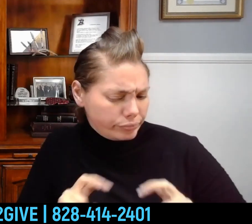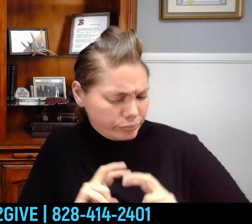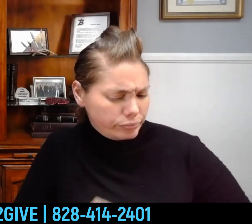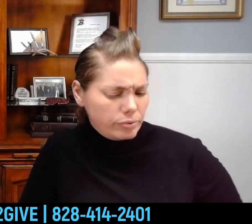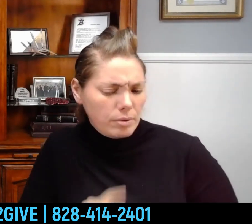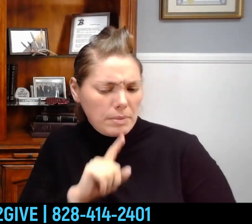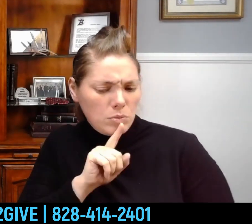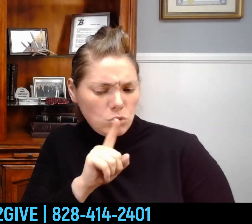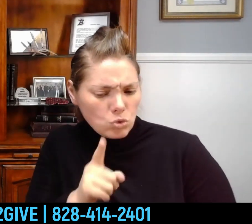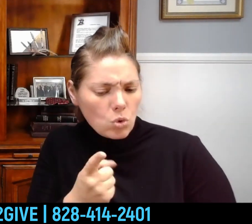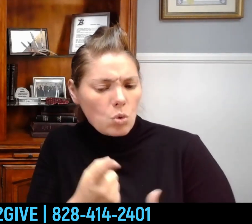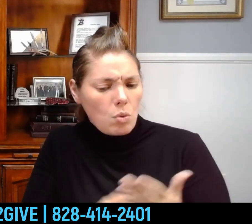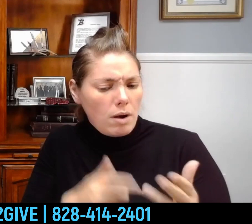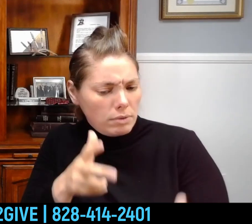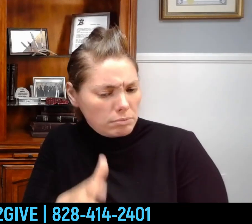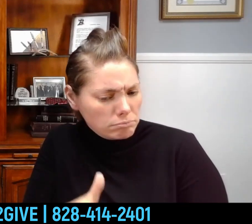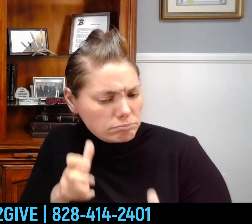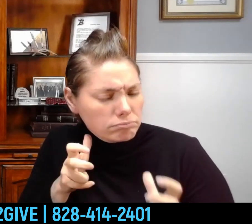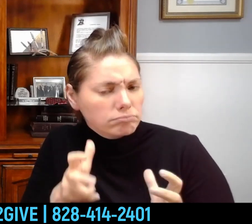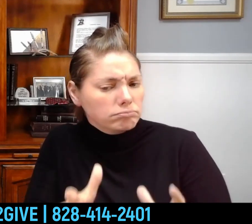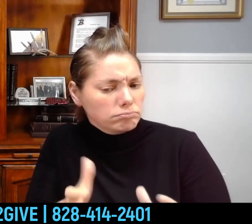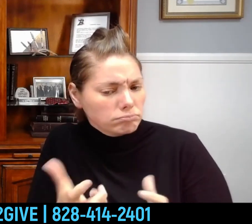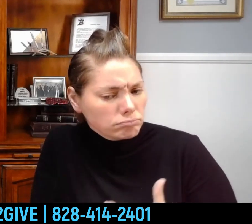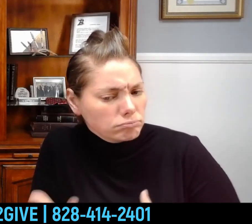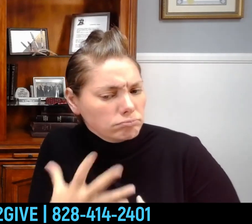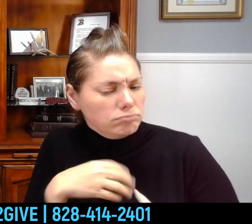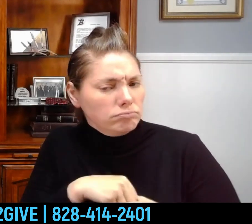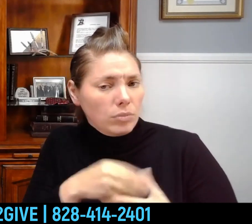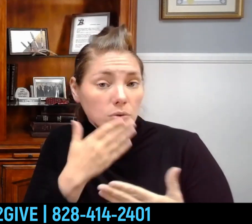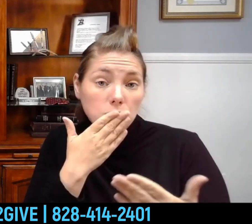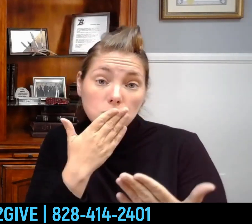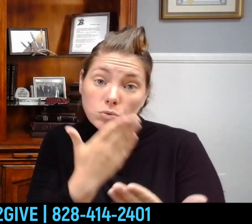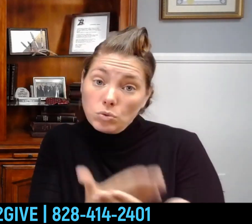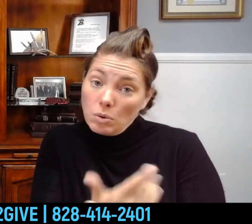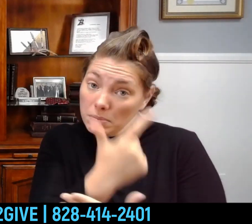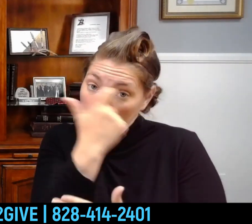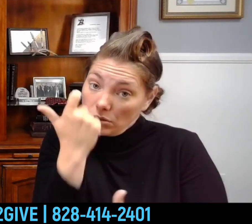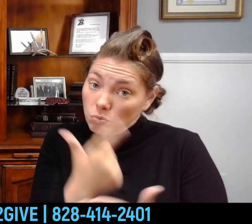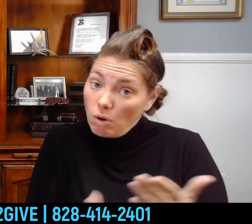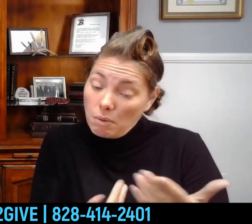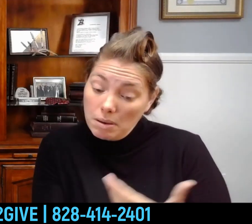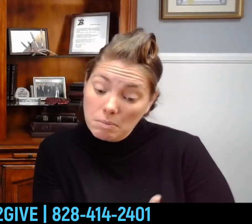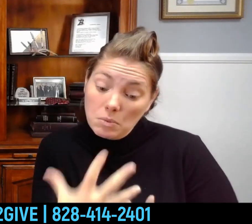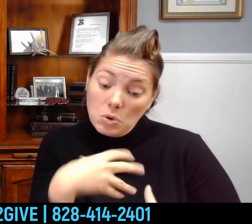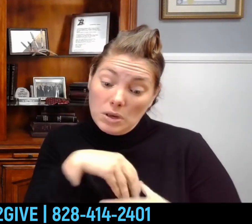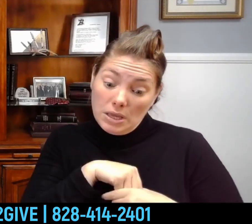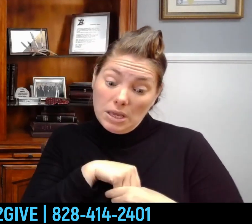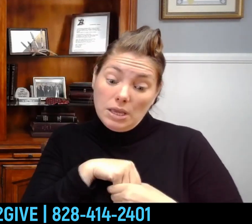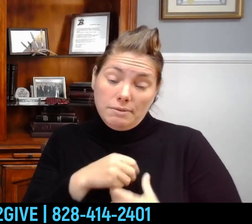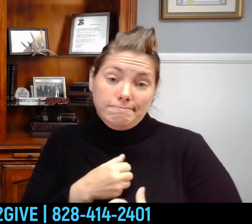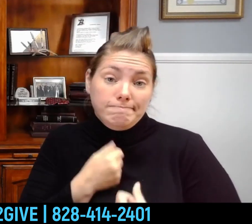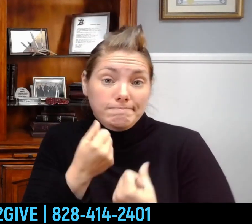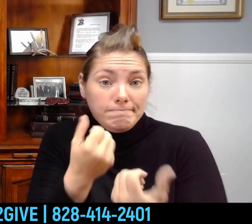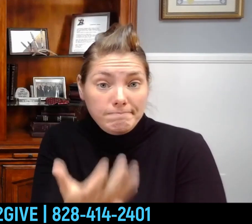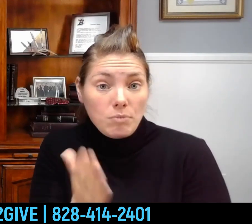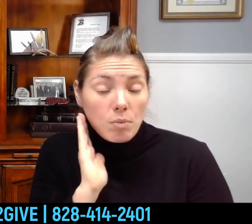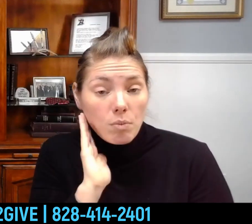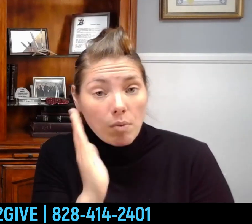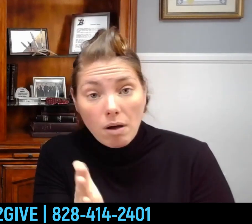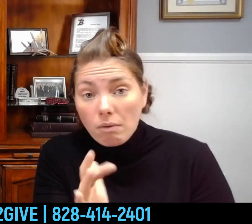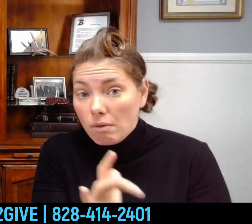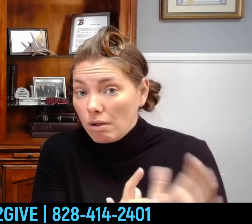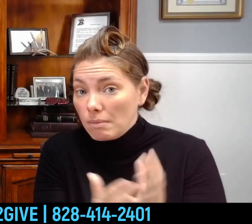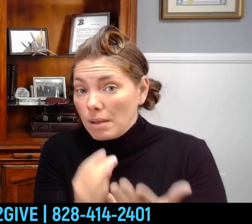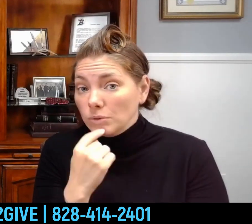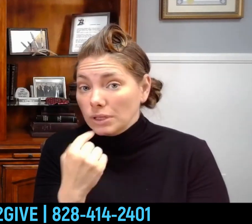that what we're putting in is good, because what we put in is exactly what we get out. The Bible tells